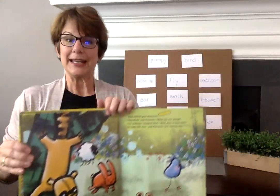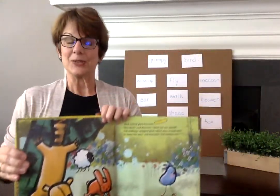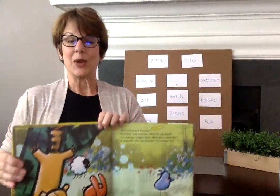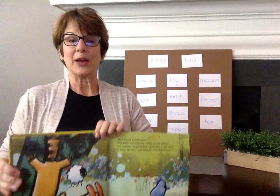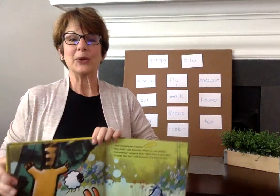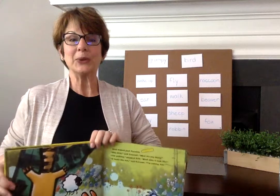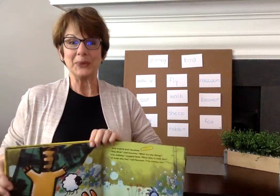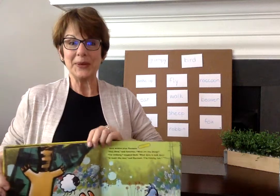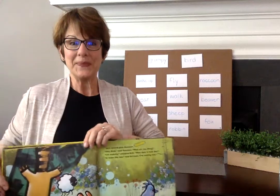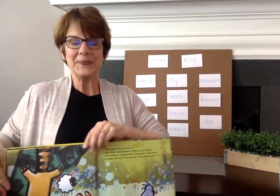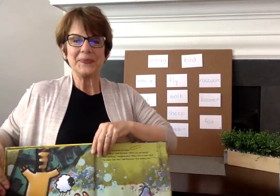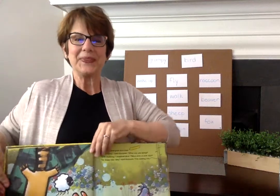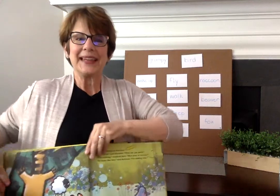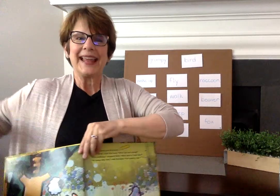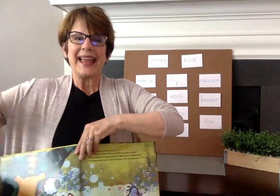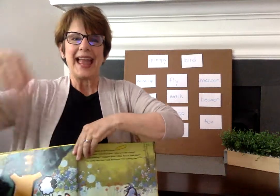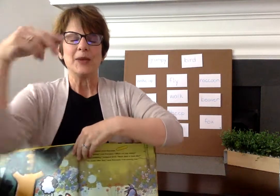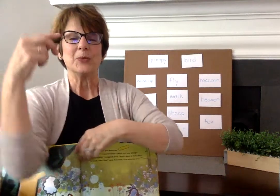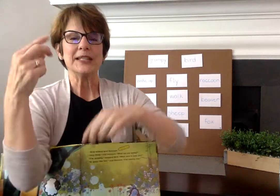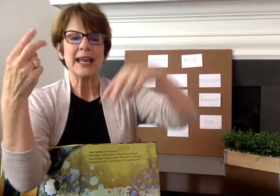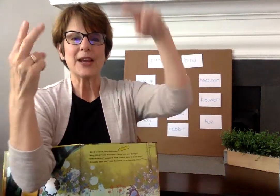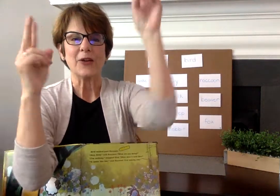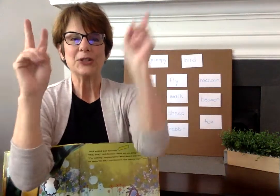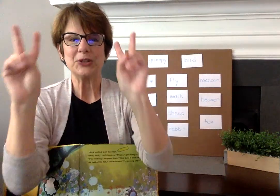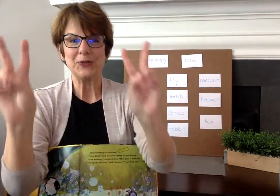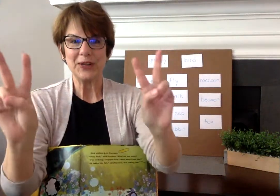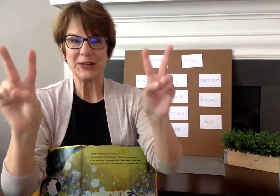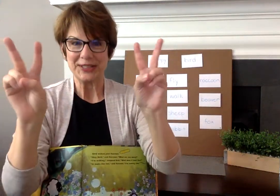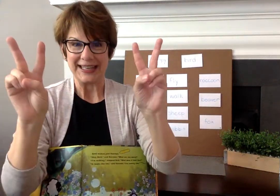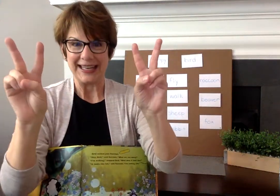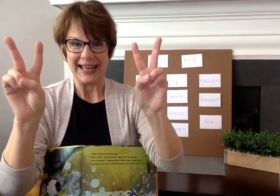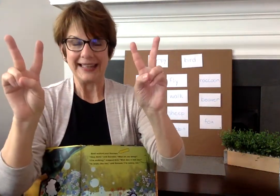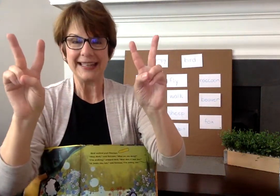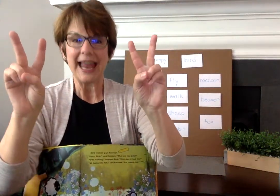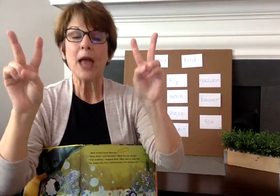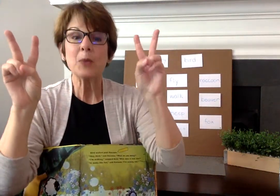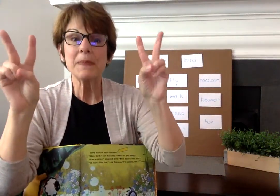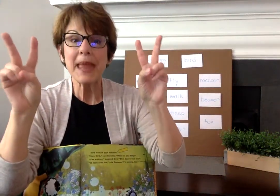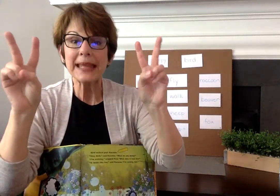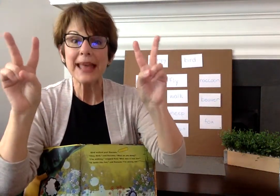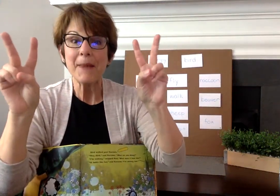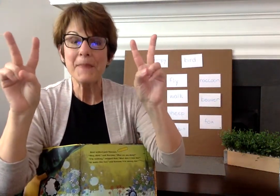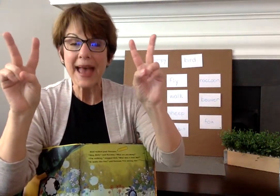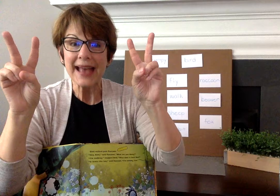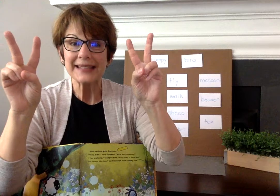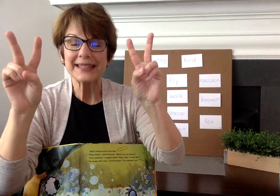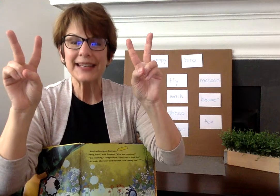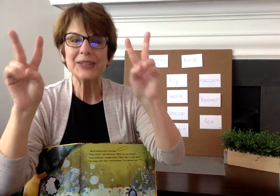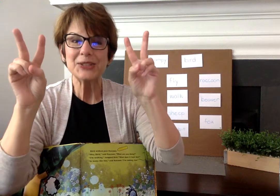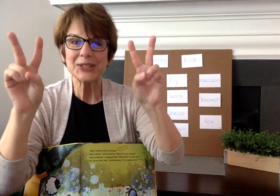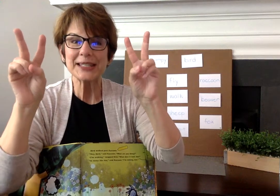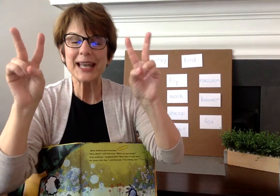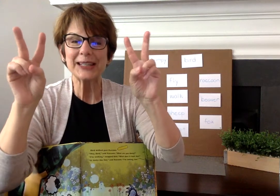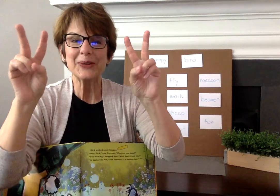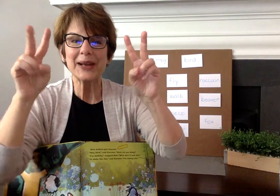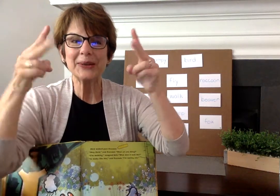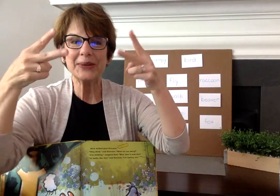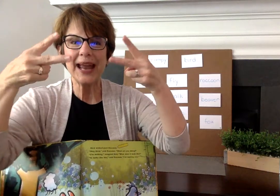is raccoon. And we take our two fingers again and we make that mask just like the raccoon